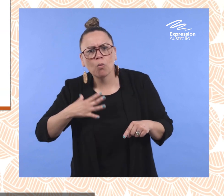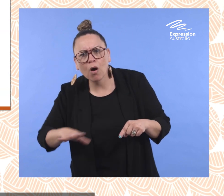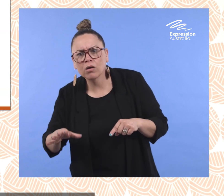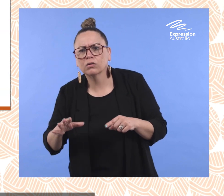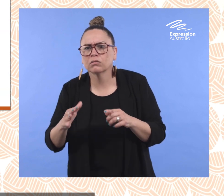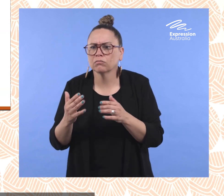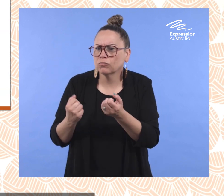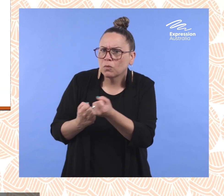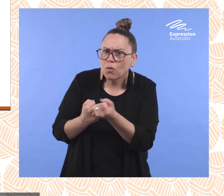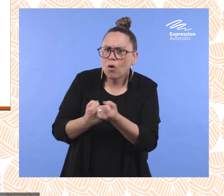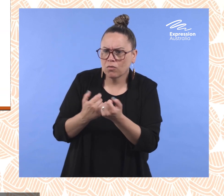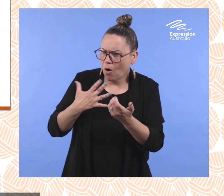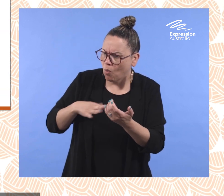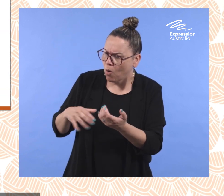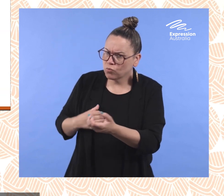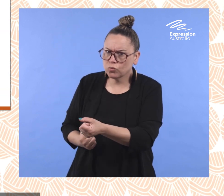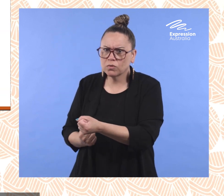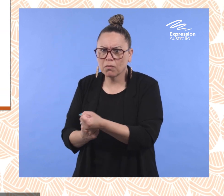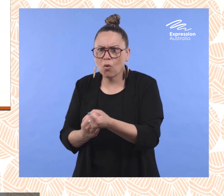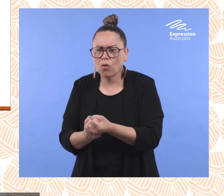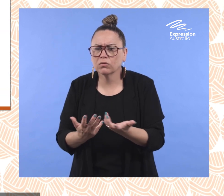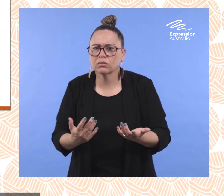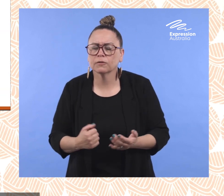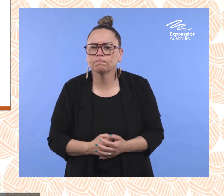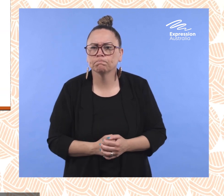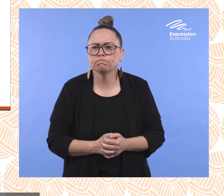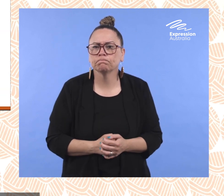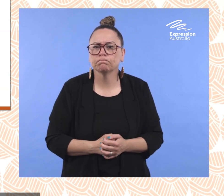Aboriginal people are in favour of.